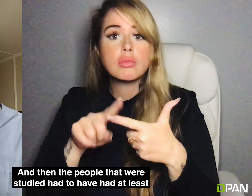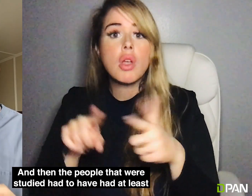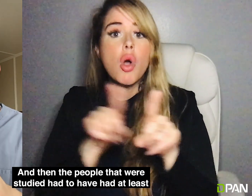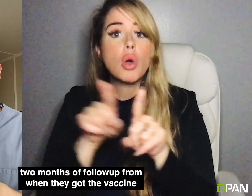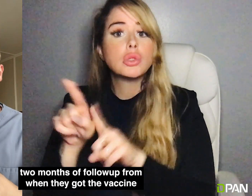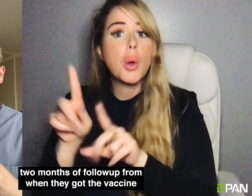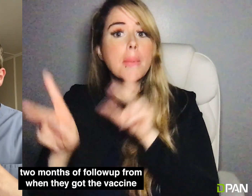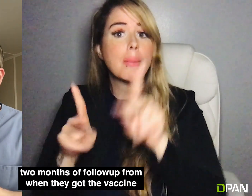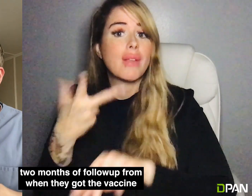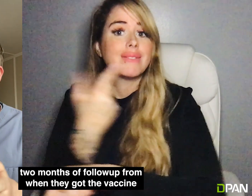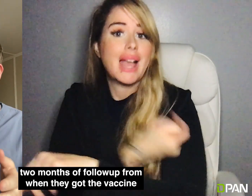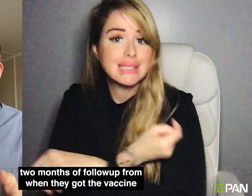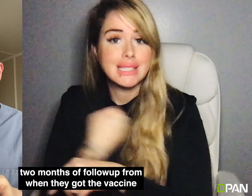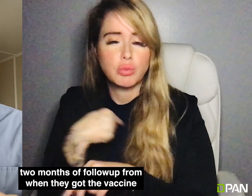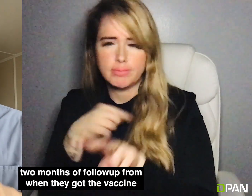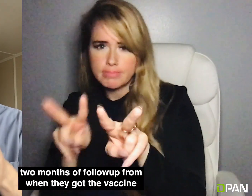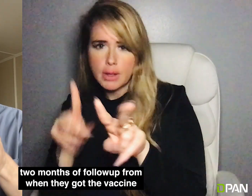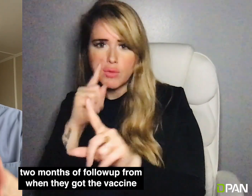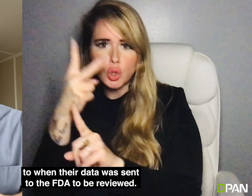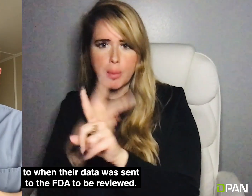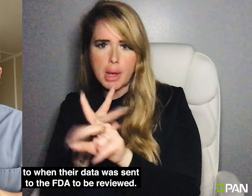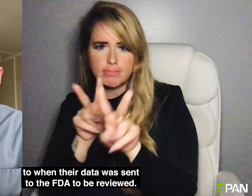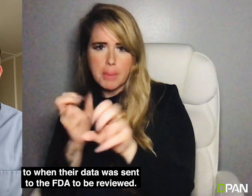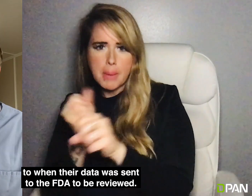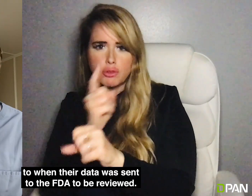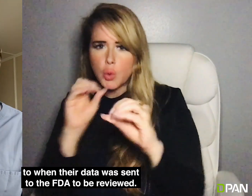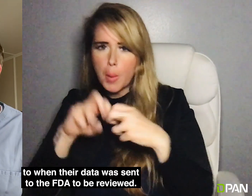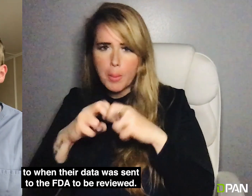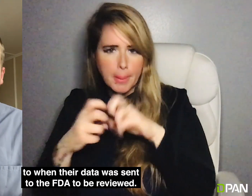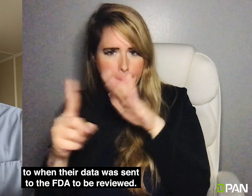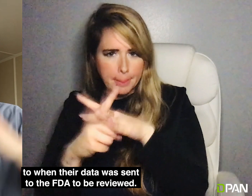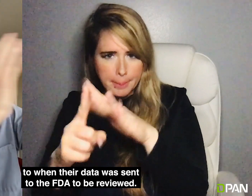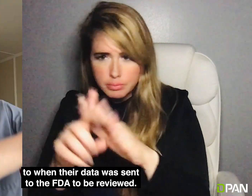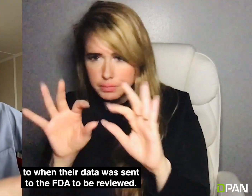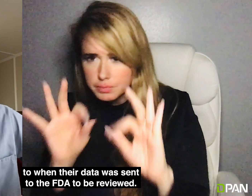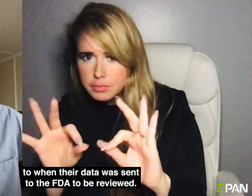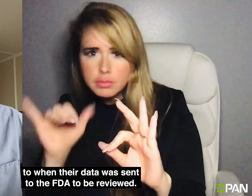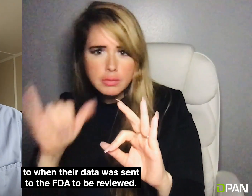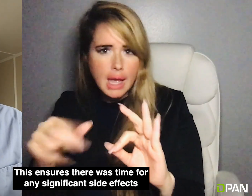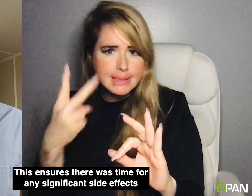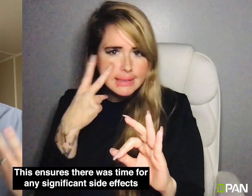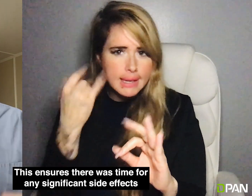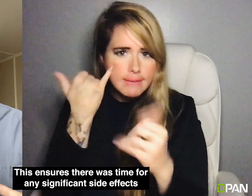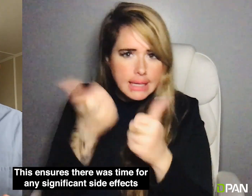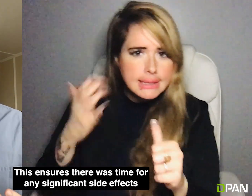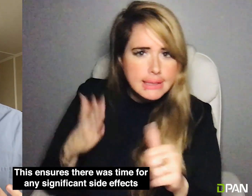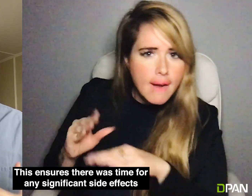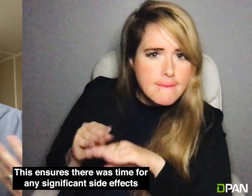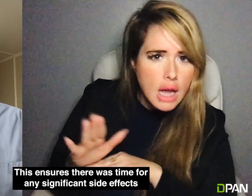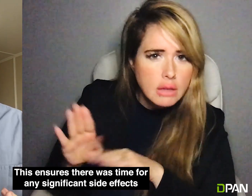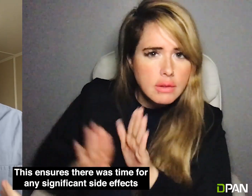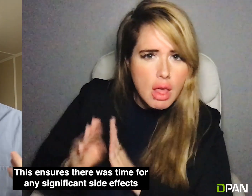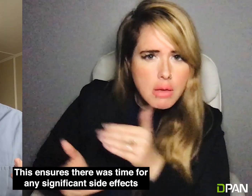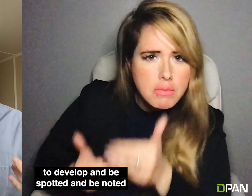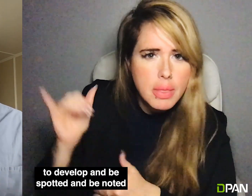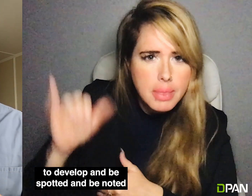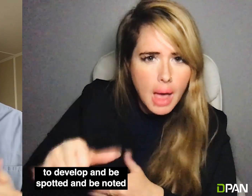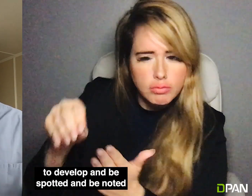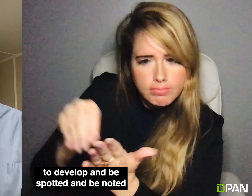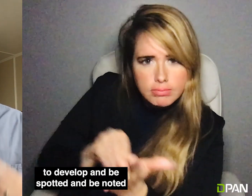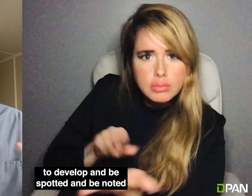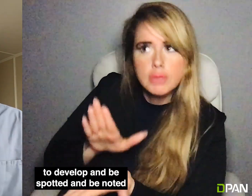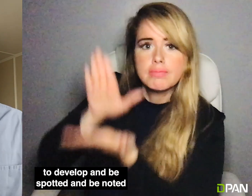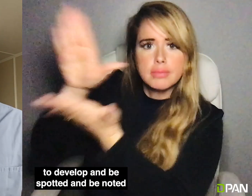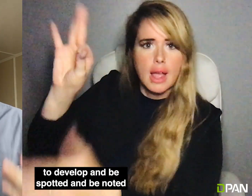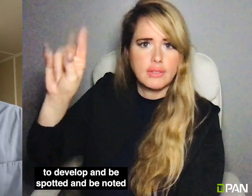that were studied had to have had at least two months of follow-up from when they got the vaccine to when their data was sent to the FDA to be reviewed. This ensures there was time for any significant side effects